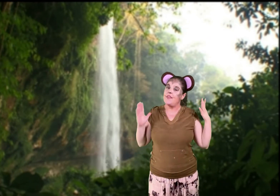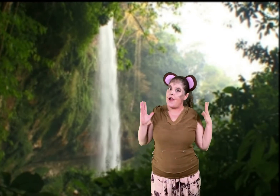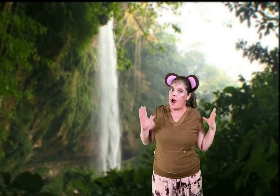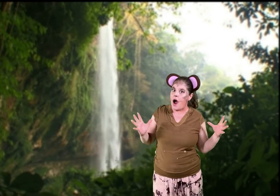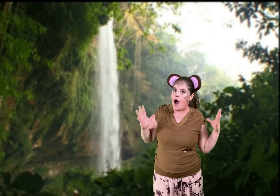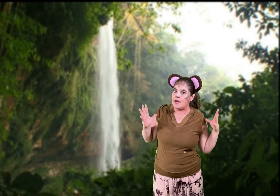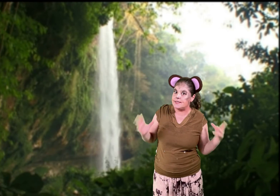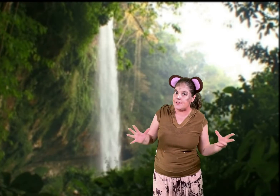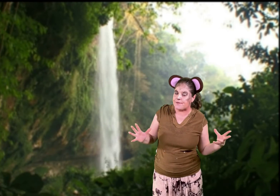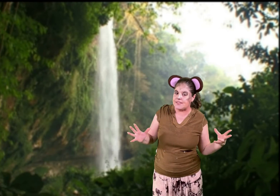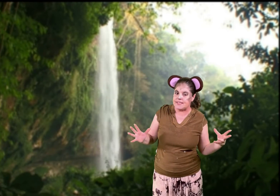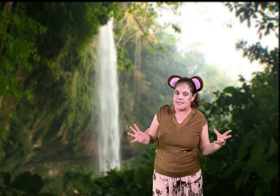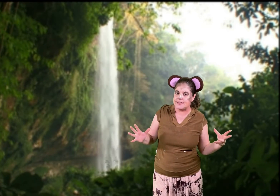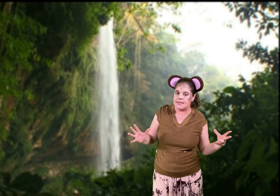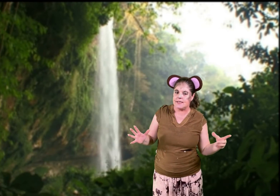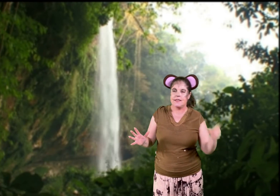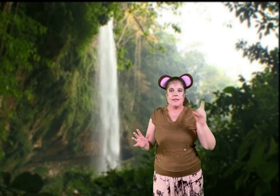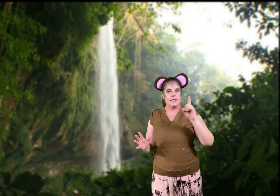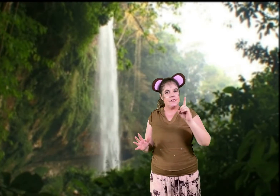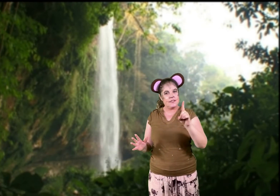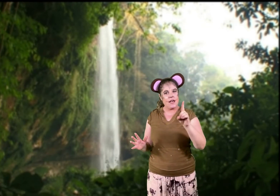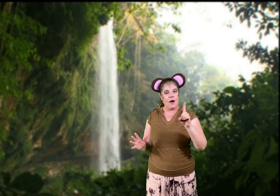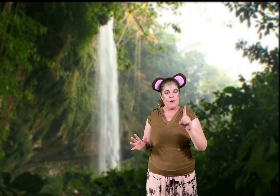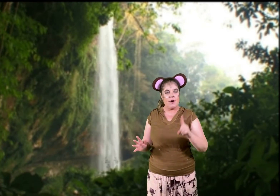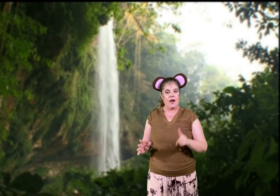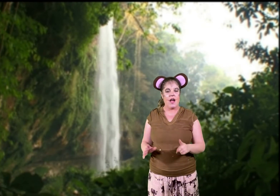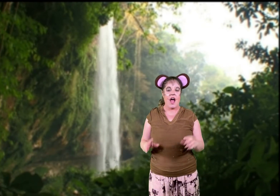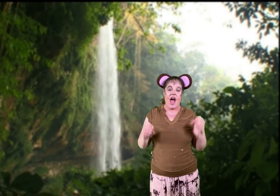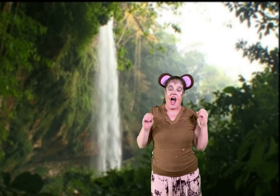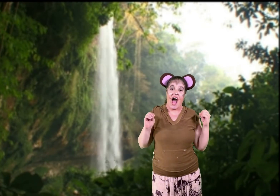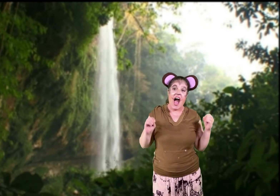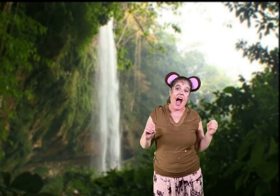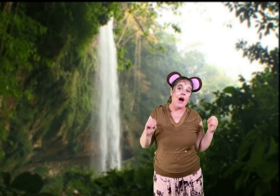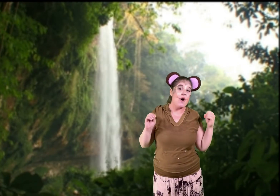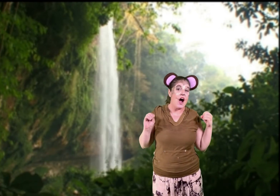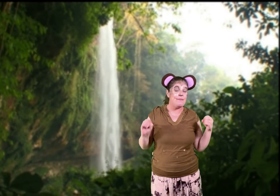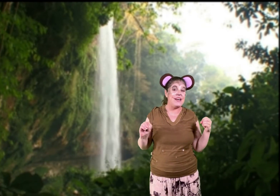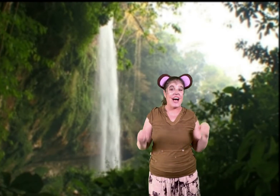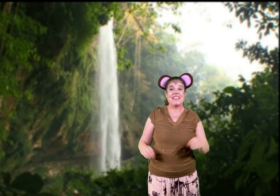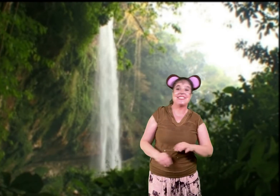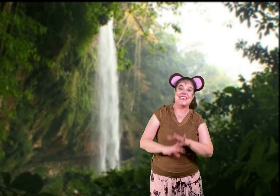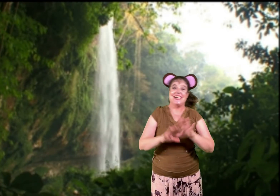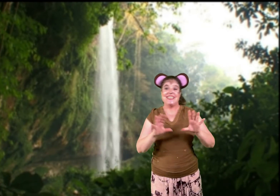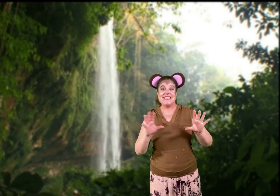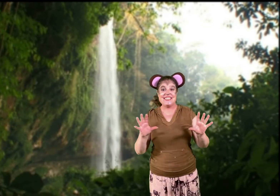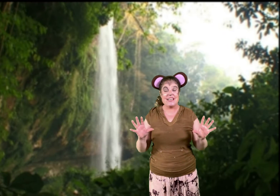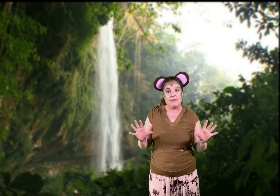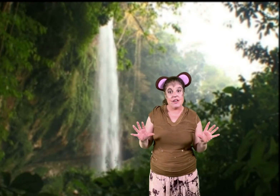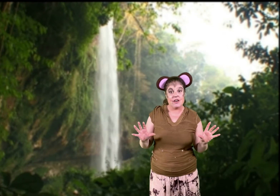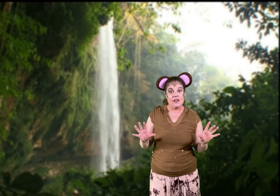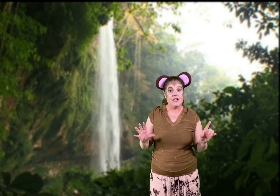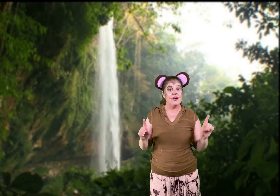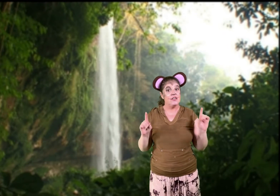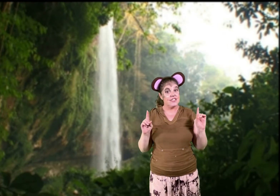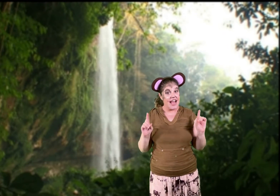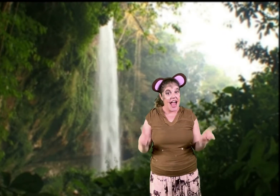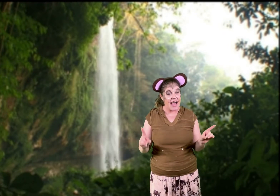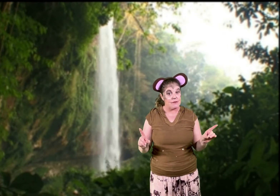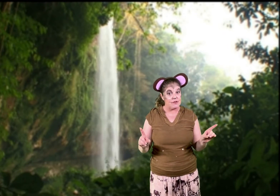there are differences. So, how are plants similar to